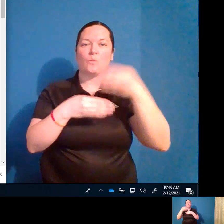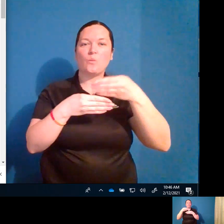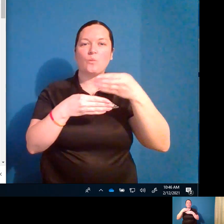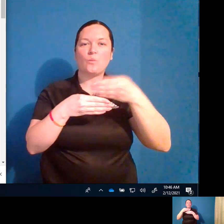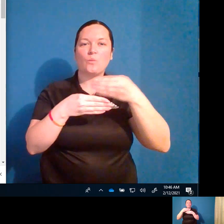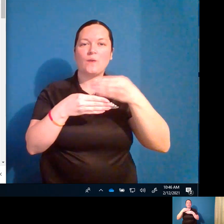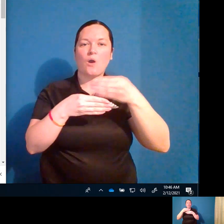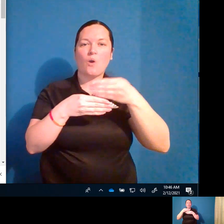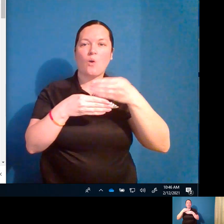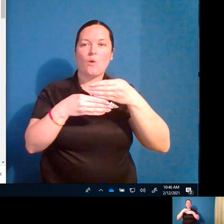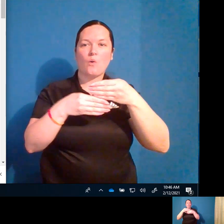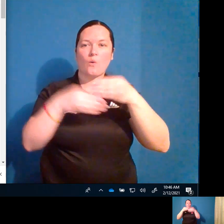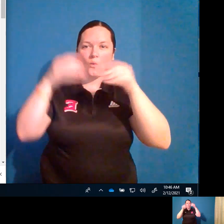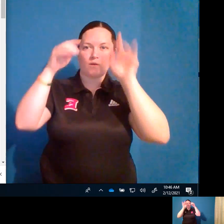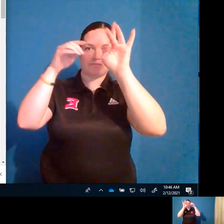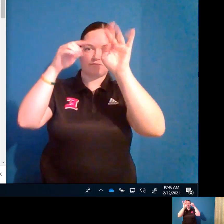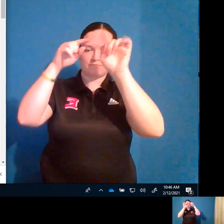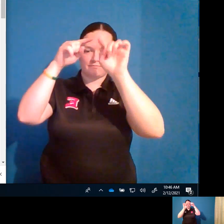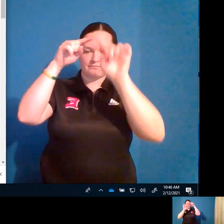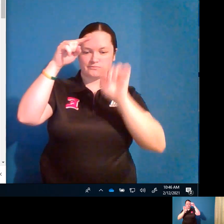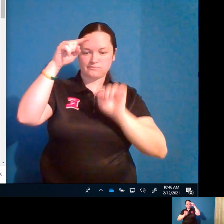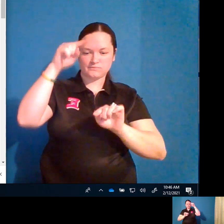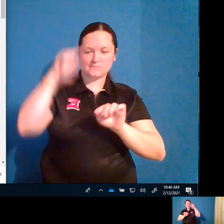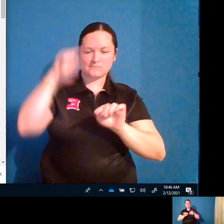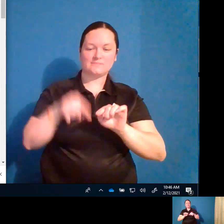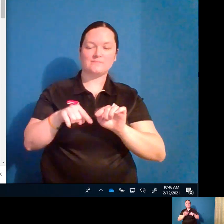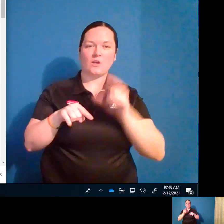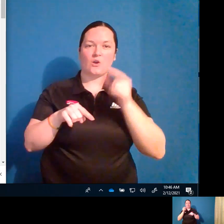windows. Okay. So under windows,